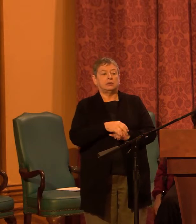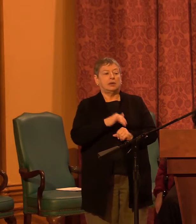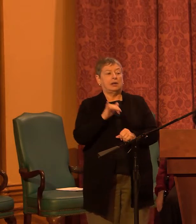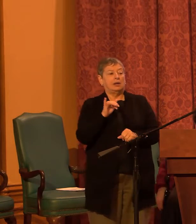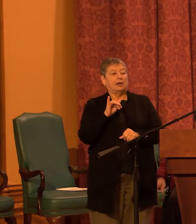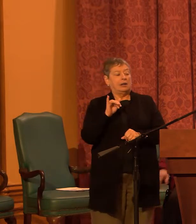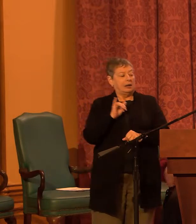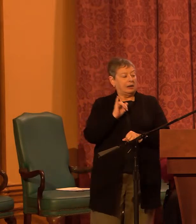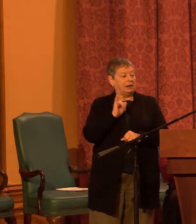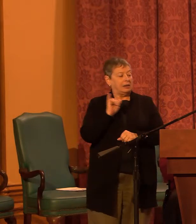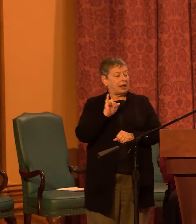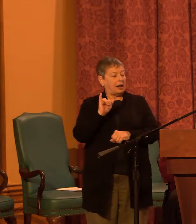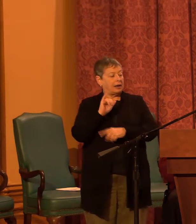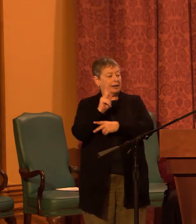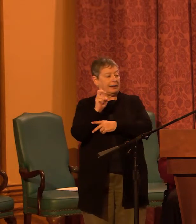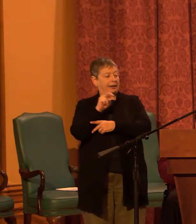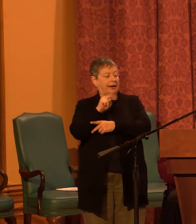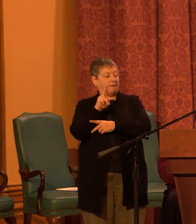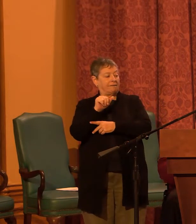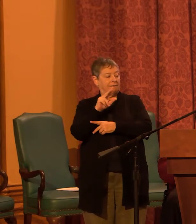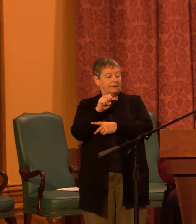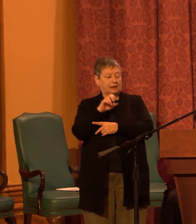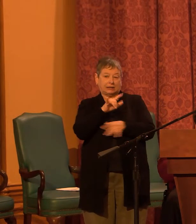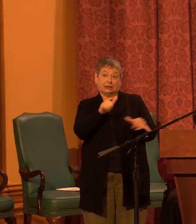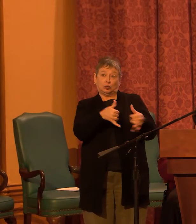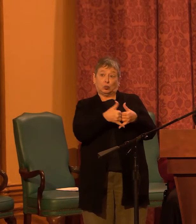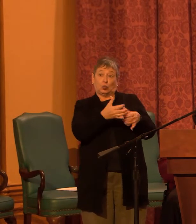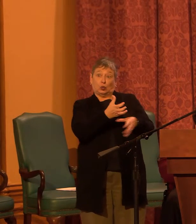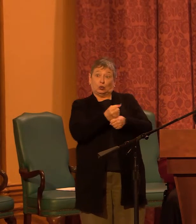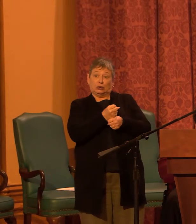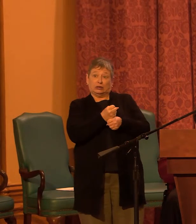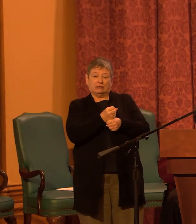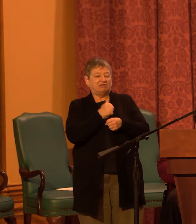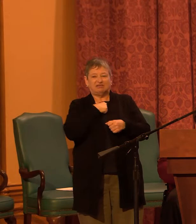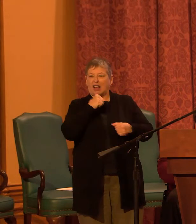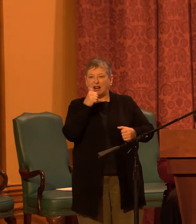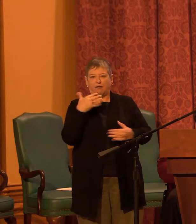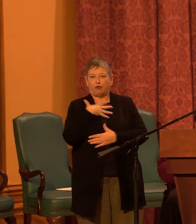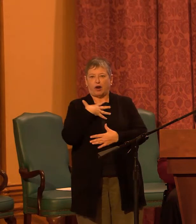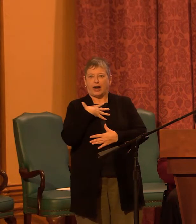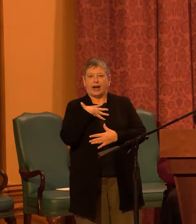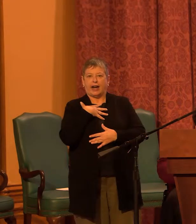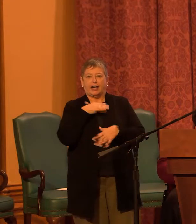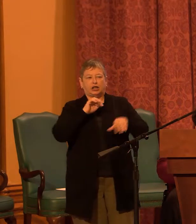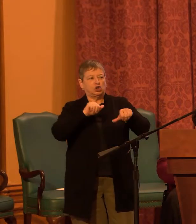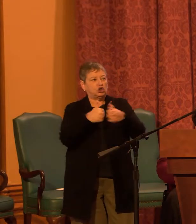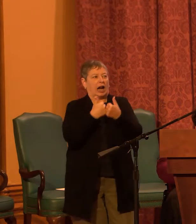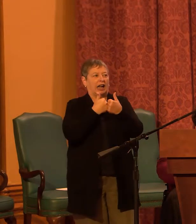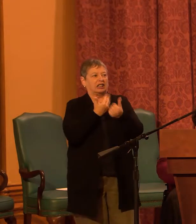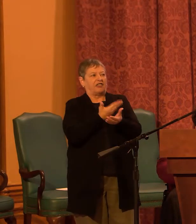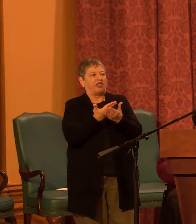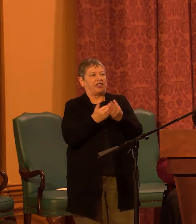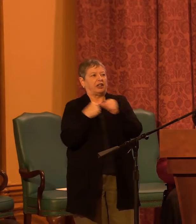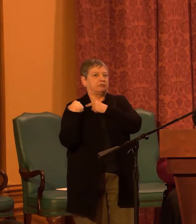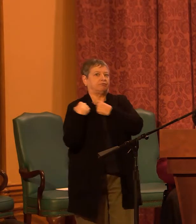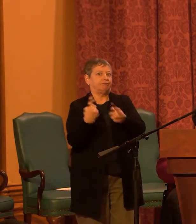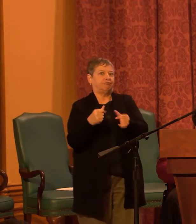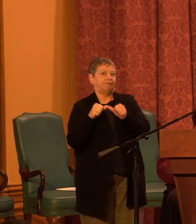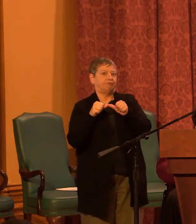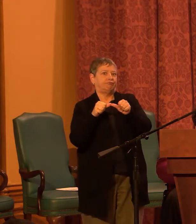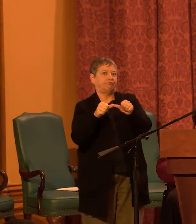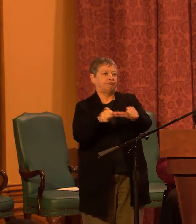year's award recipient is not afraid to challenge the status quo. He, too, has learned from his personal